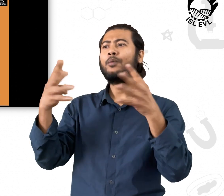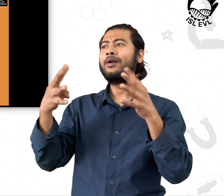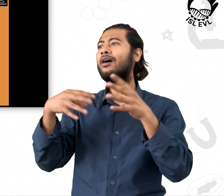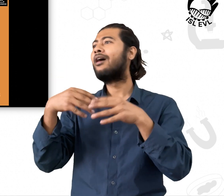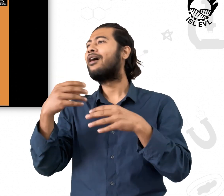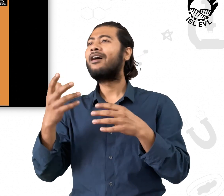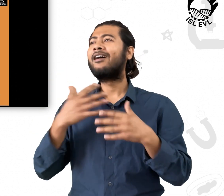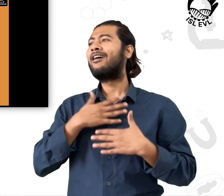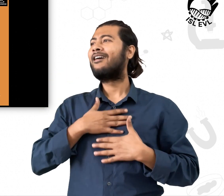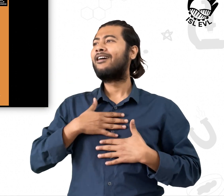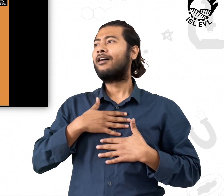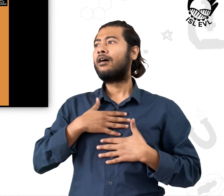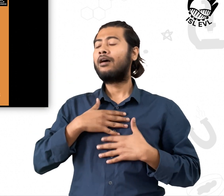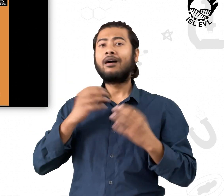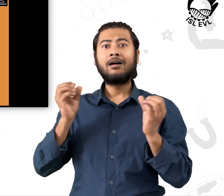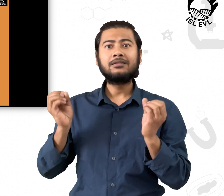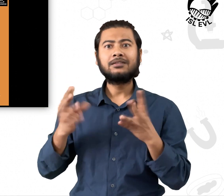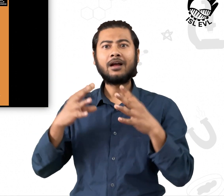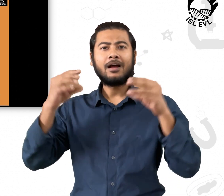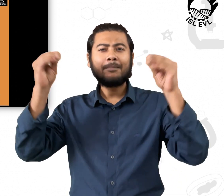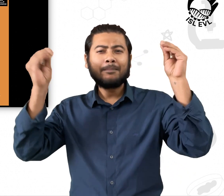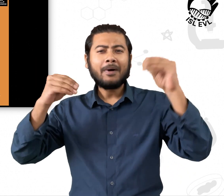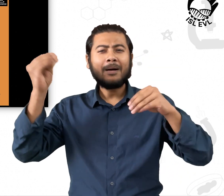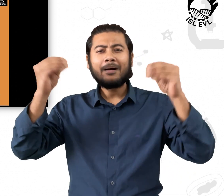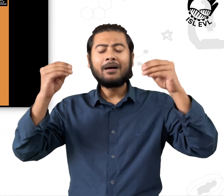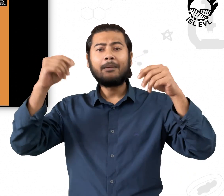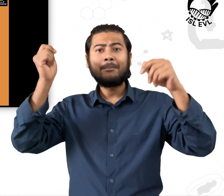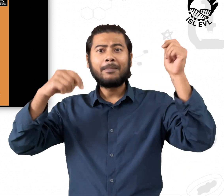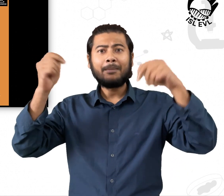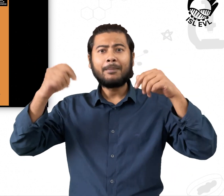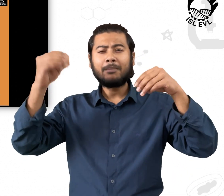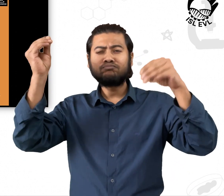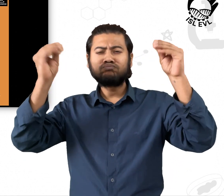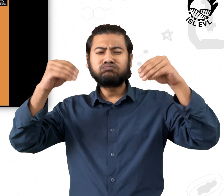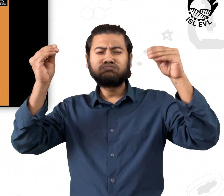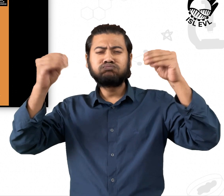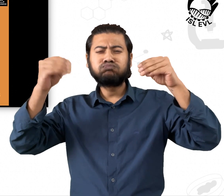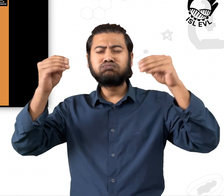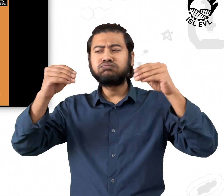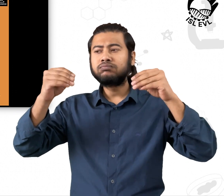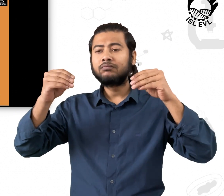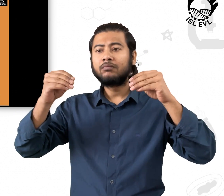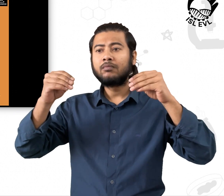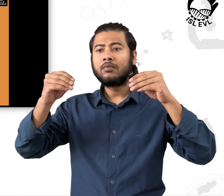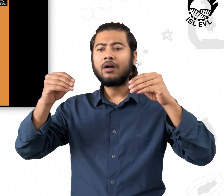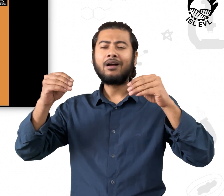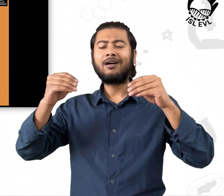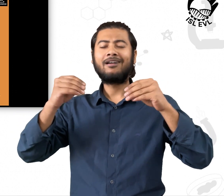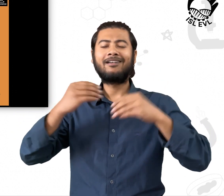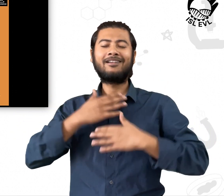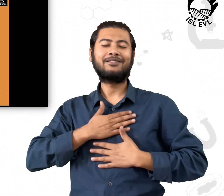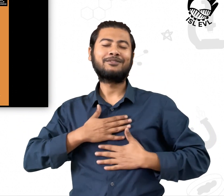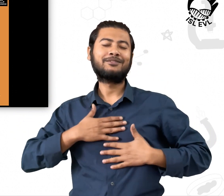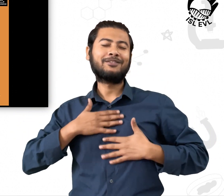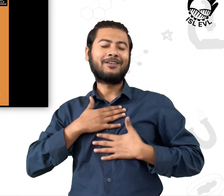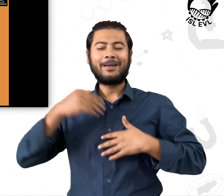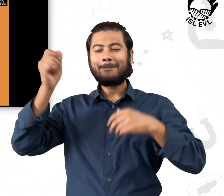suddenly started to rain. Along with it came the sweet smell of rain, which made them